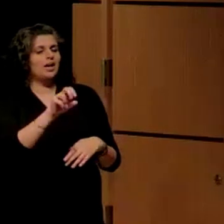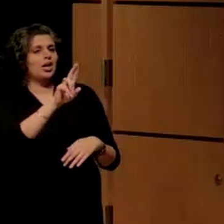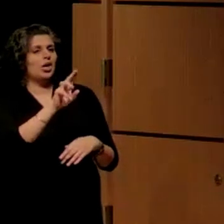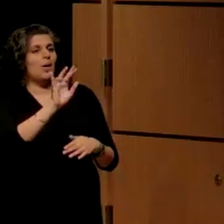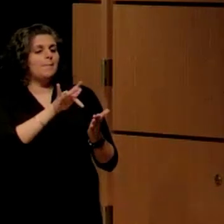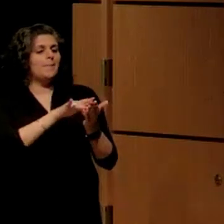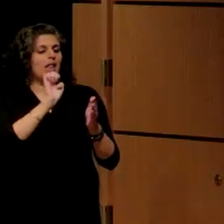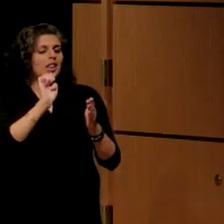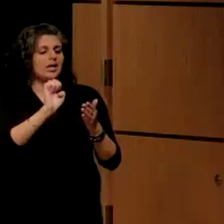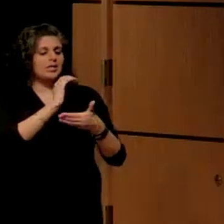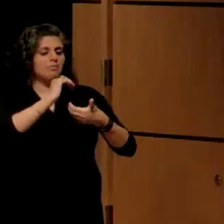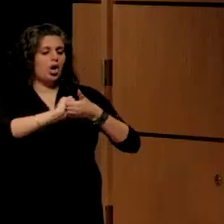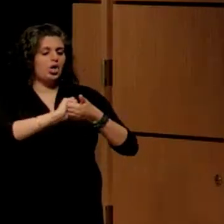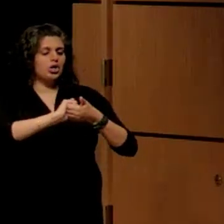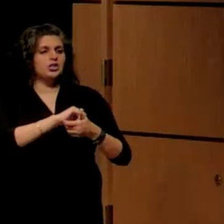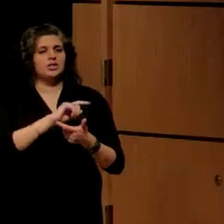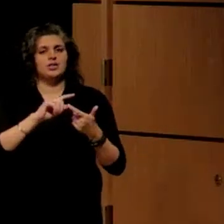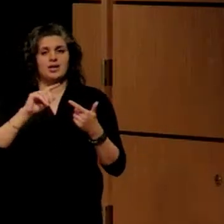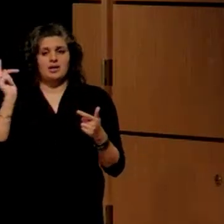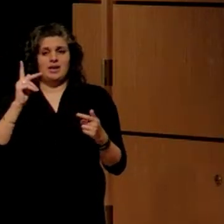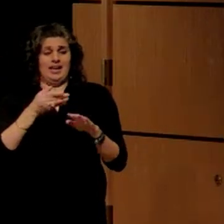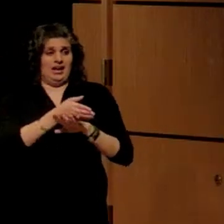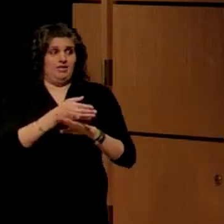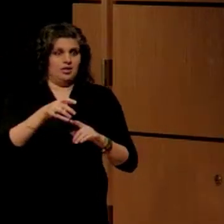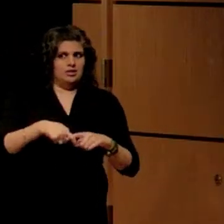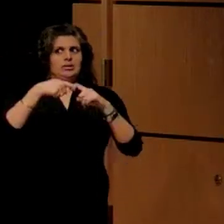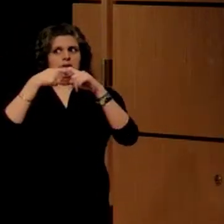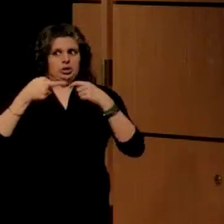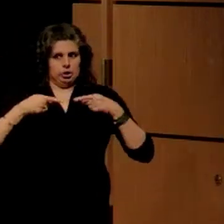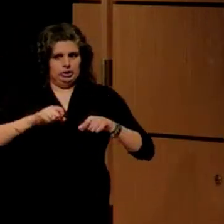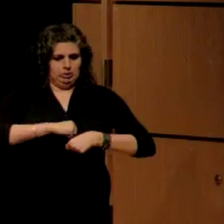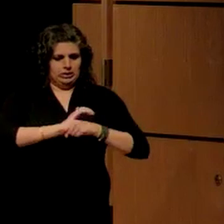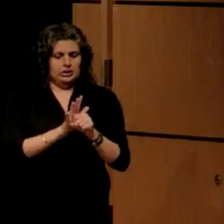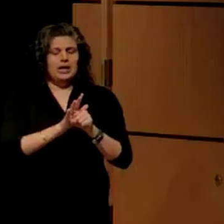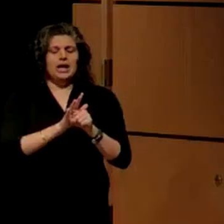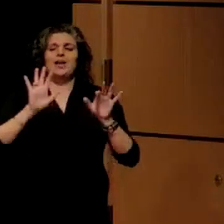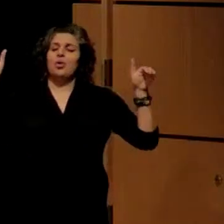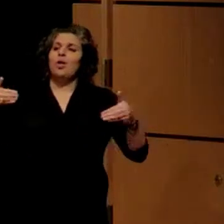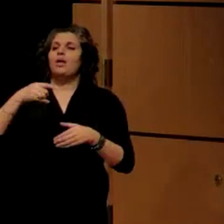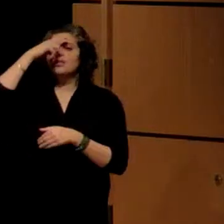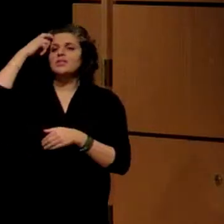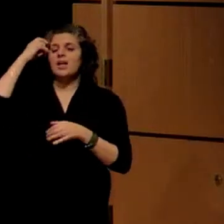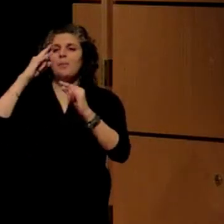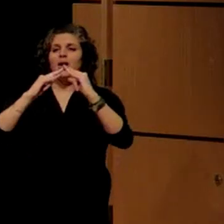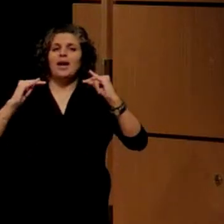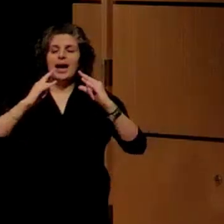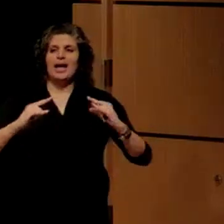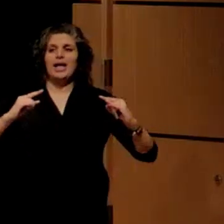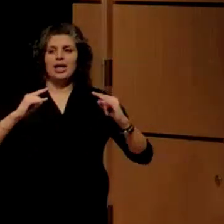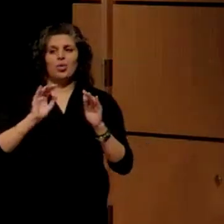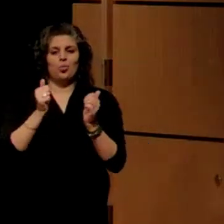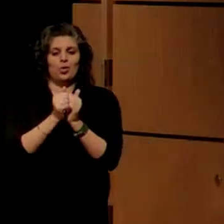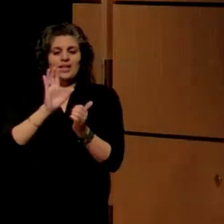East Partnership Initiative back after pausing during the pandemic, and to welcome summer campers with Centro